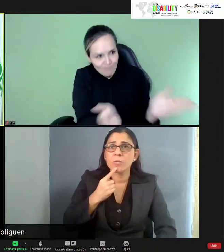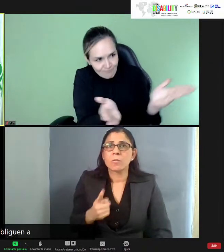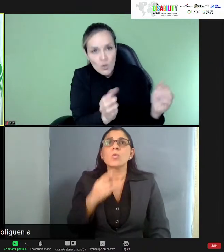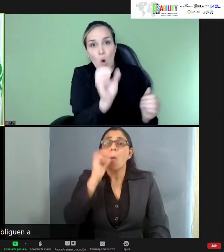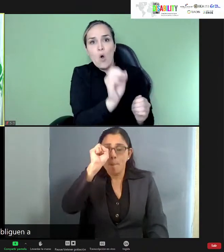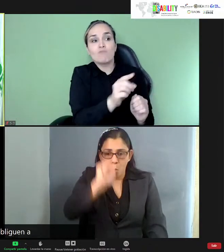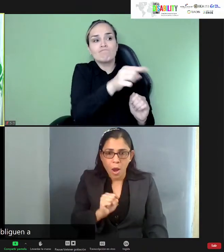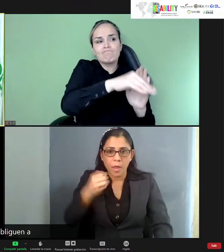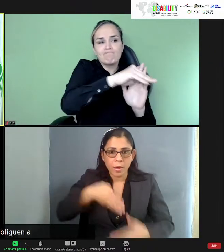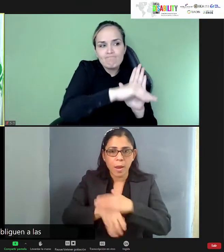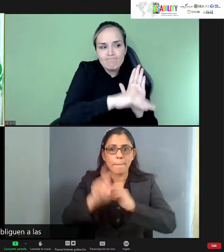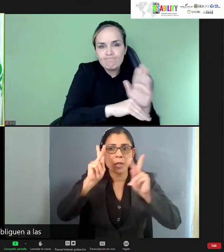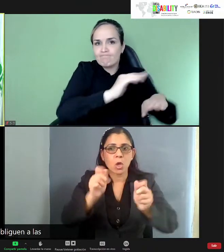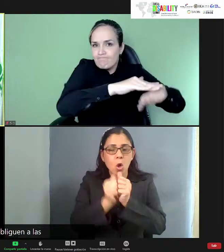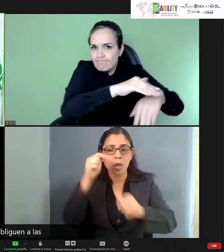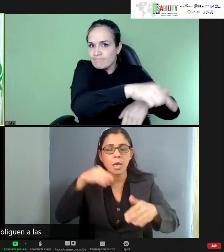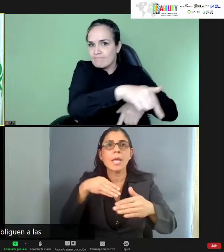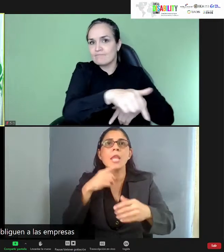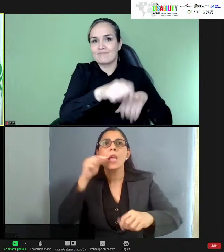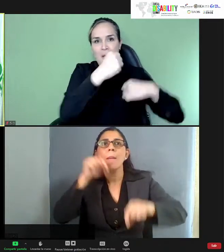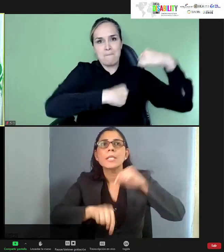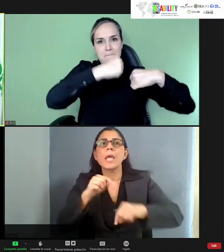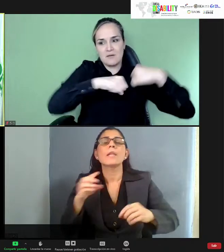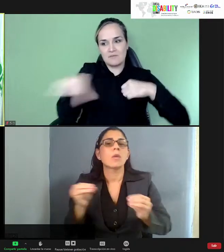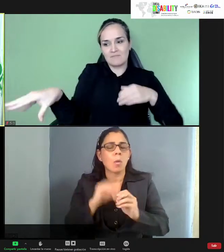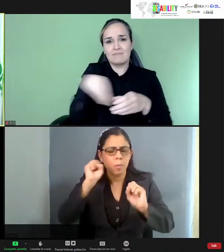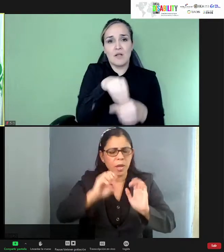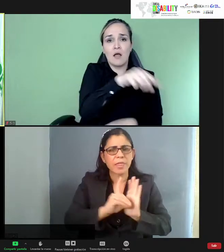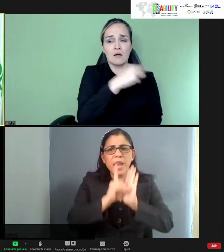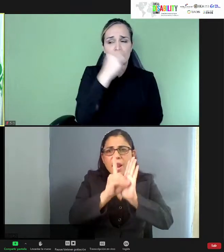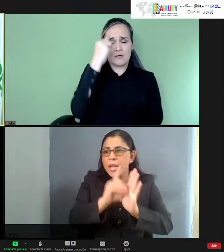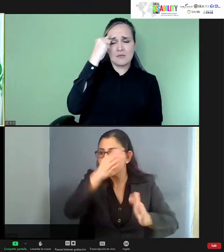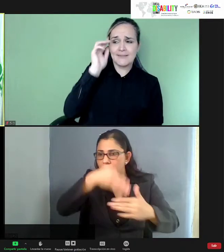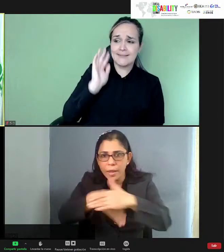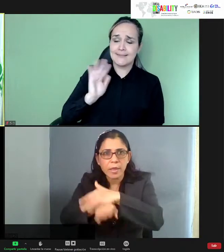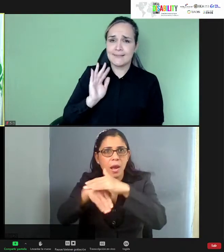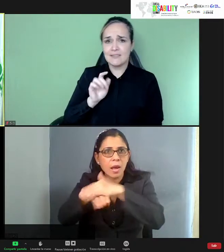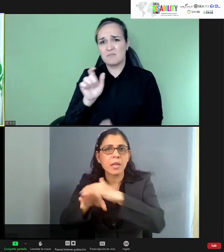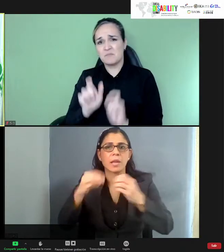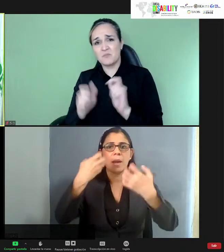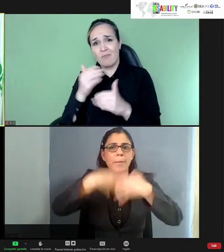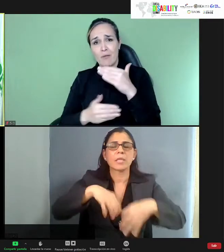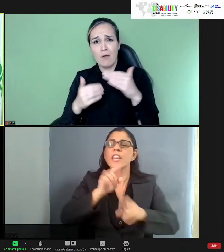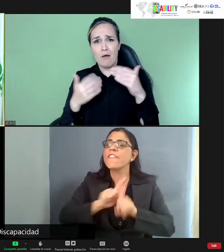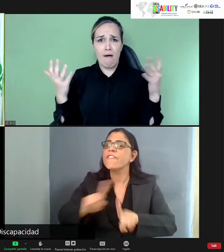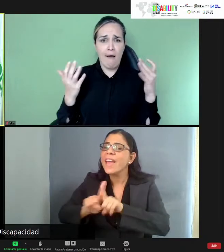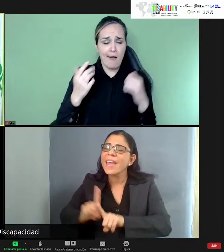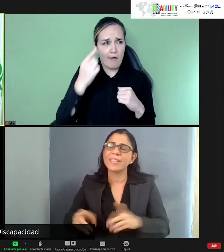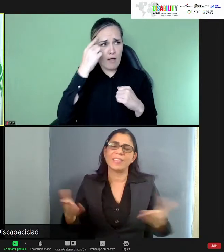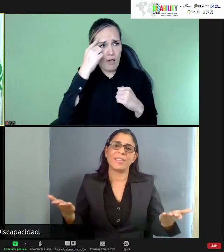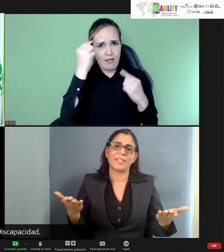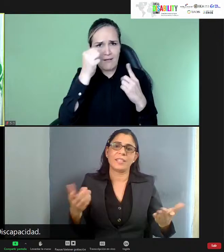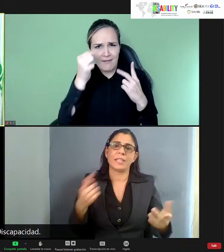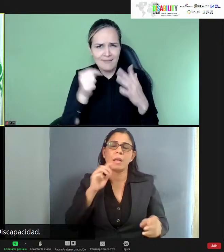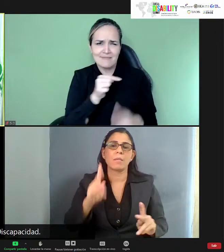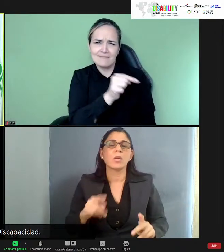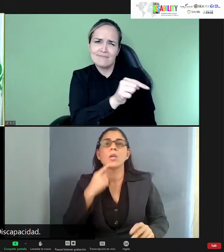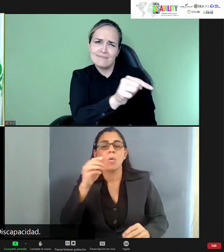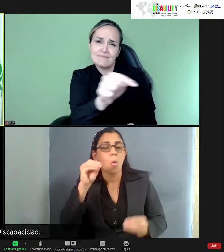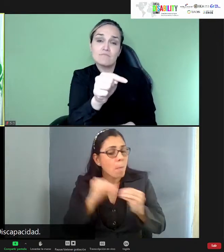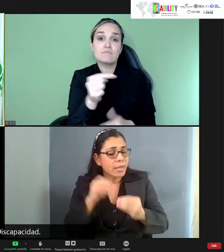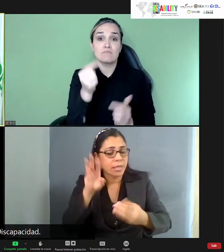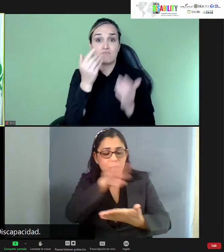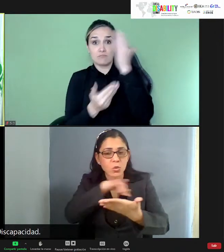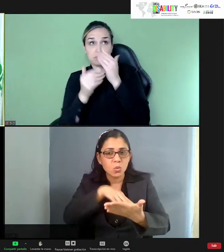systems that will make companies hire persons with disabilities there is a lot of bias regarding employment